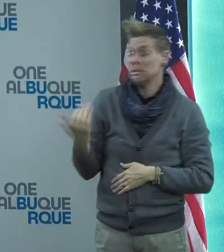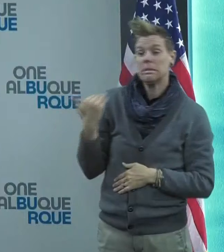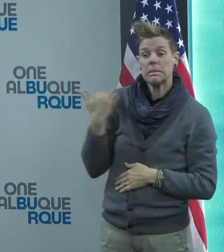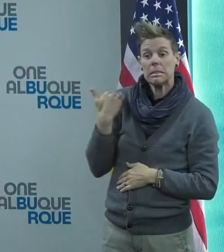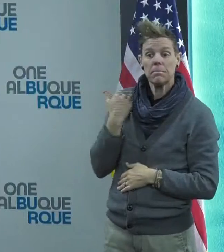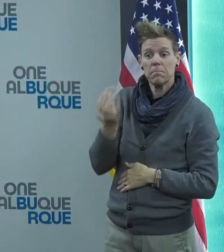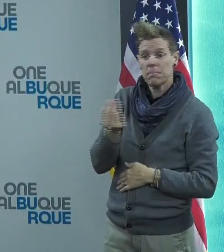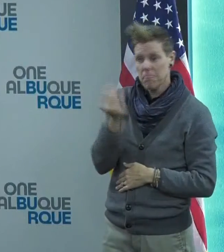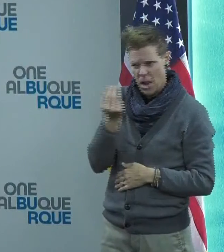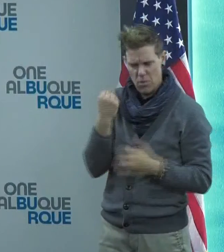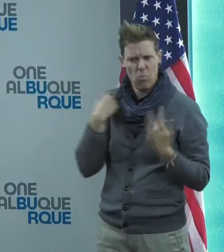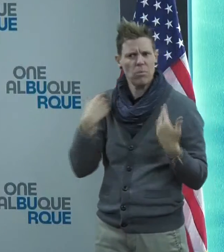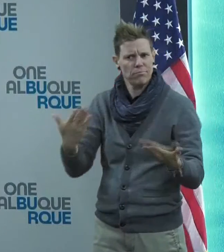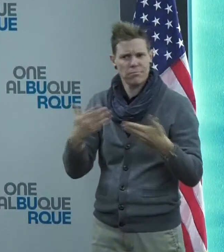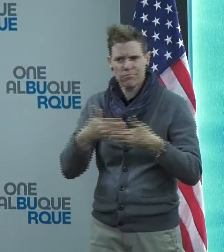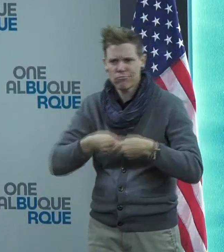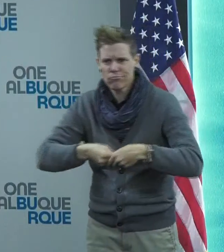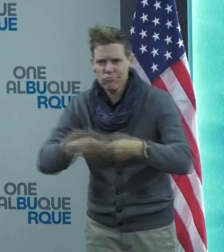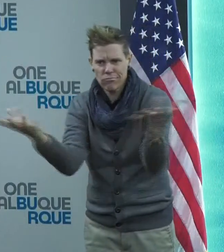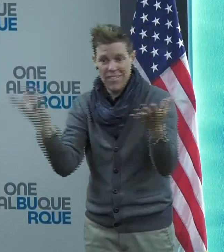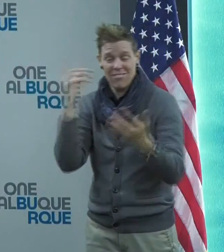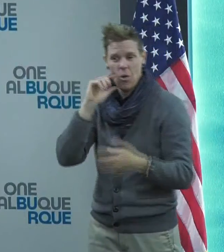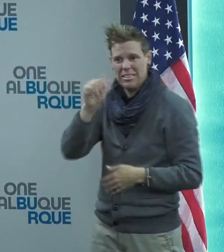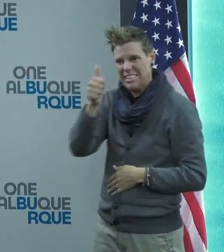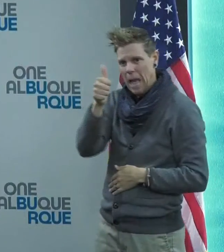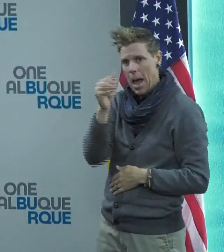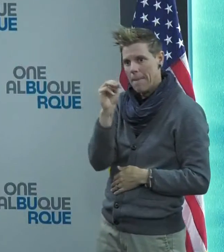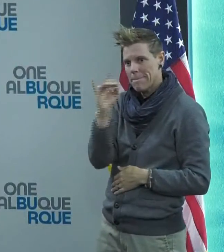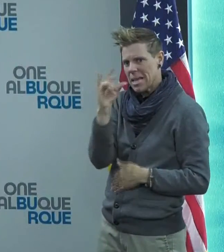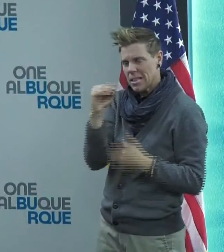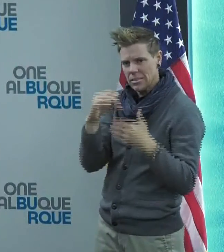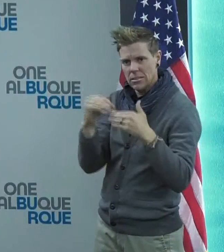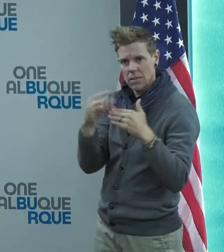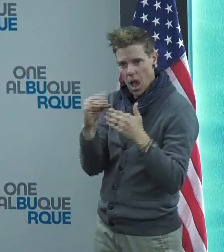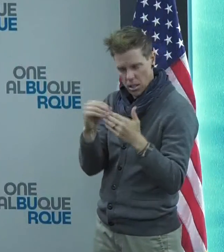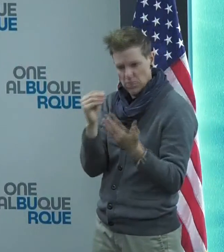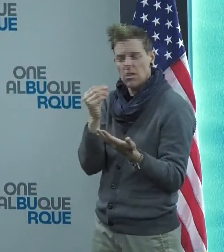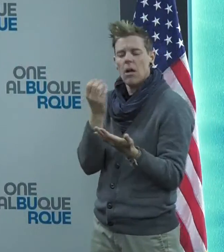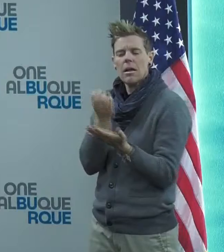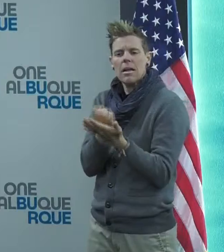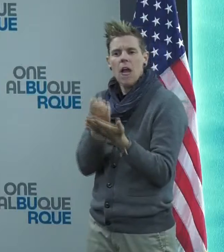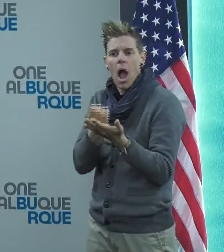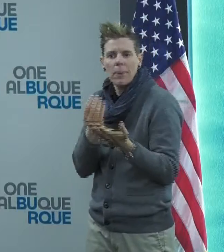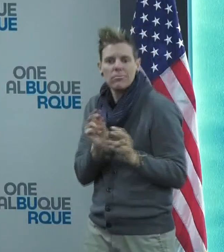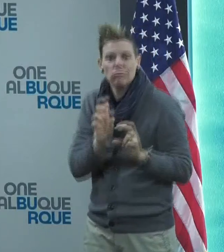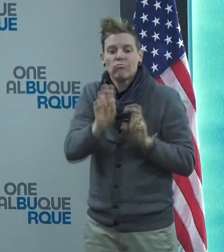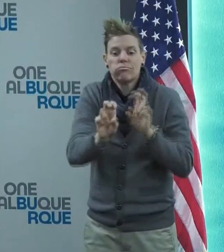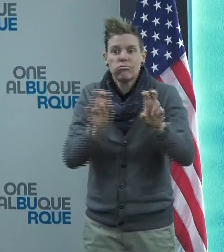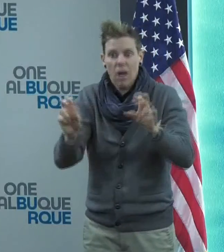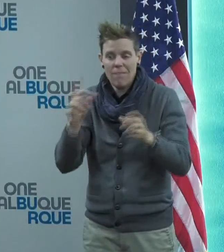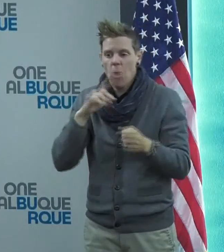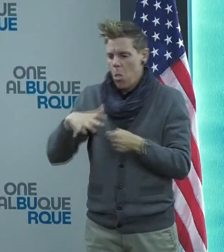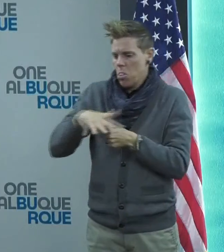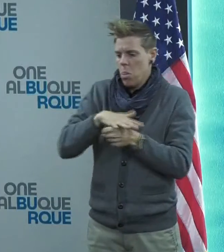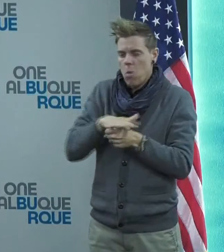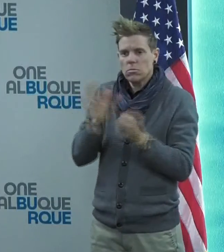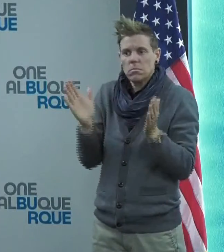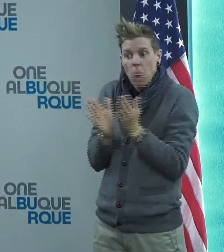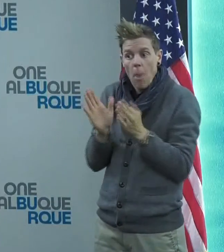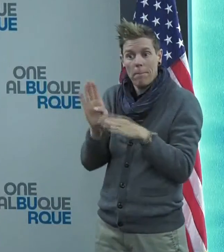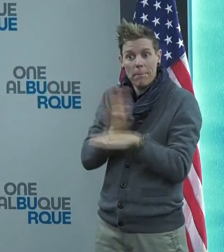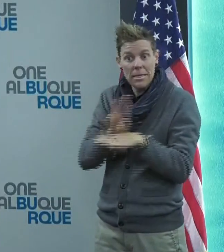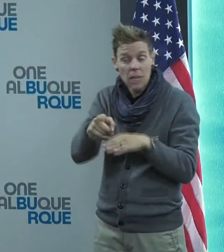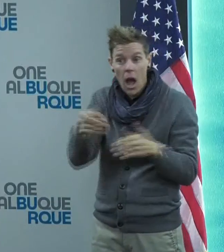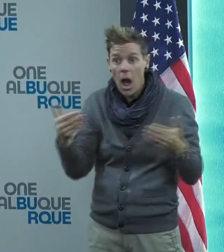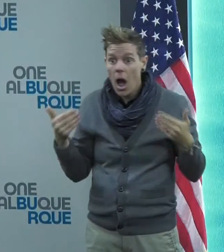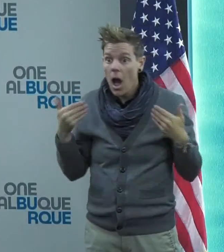million in economic relief to local small businesses. This is a huge relief package, and we want to